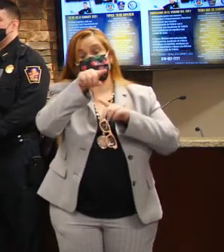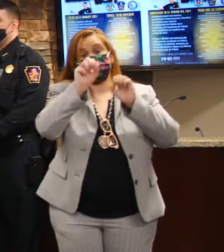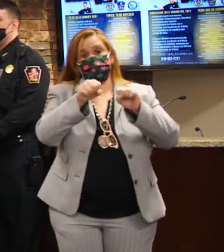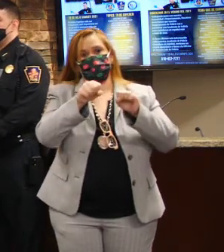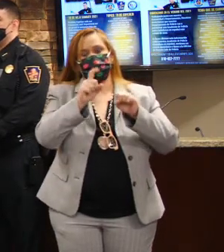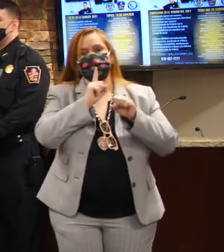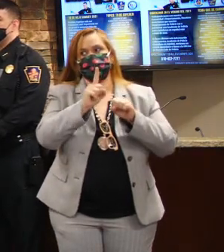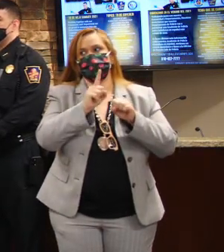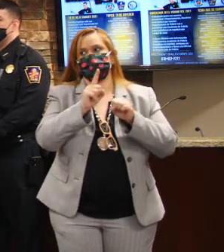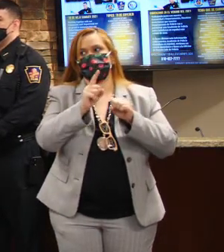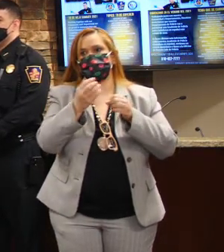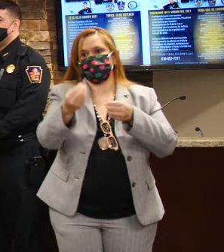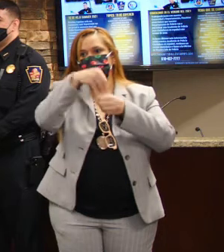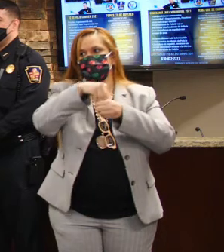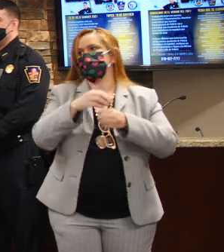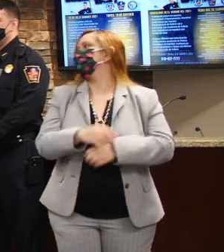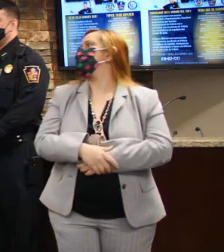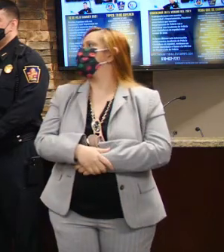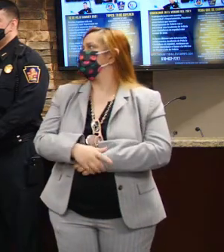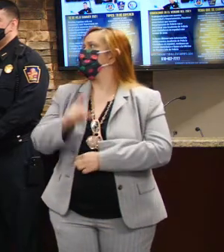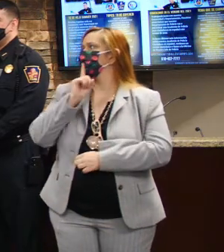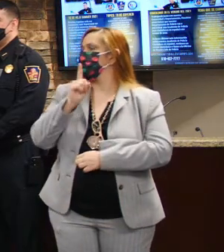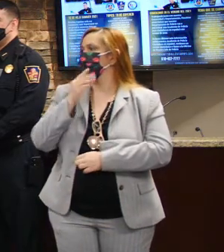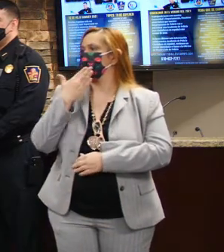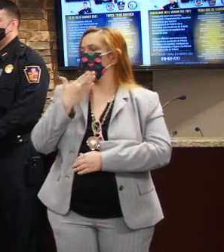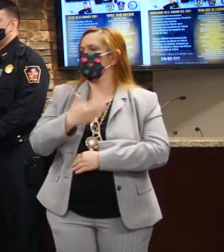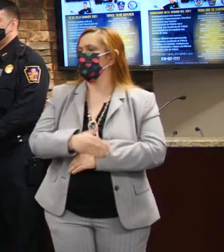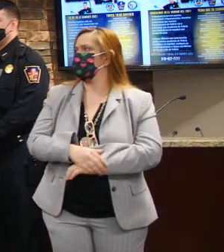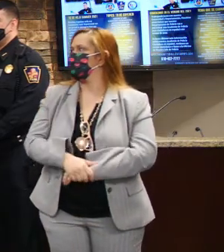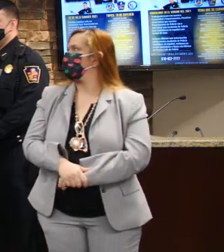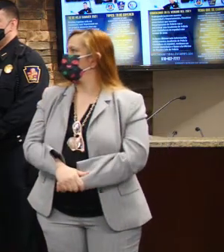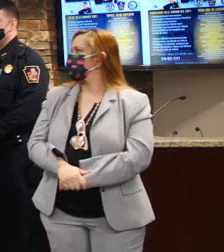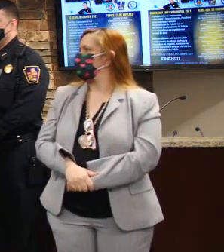in front of you and City Council very shortly. On Wednesday night, I think. I think we have our first group again on Wednesday.